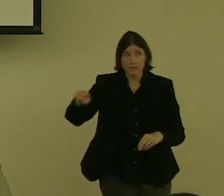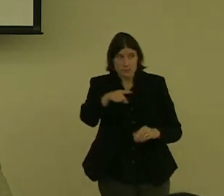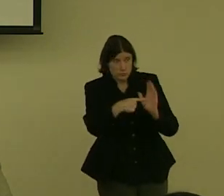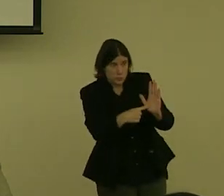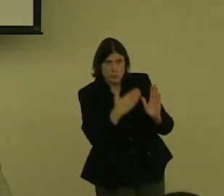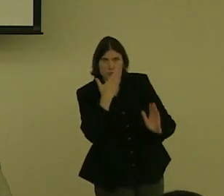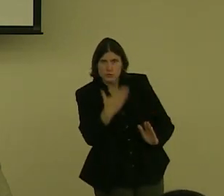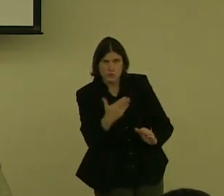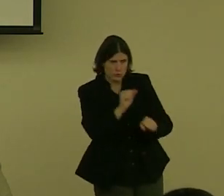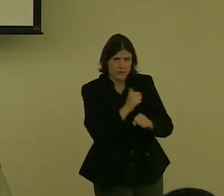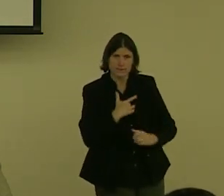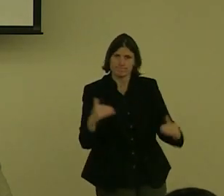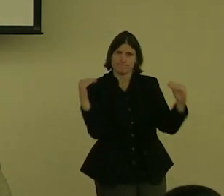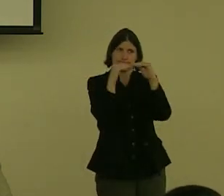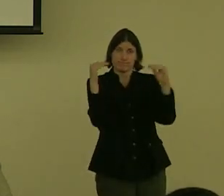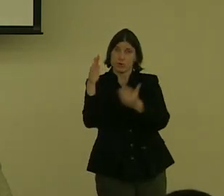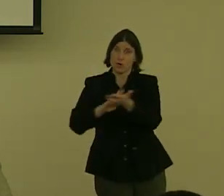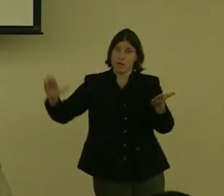for academia,